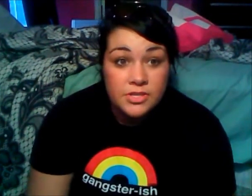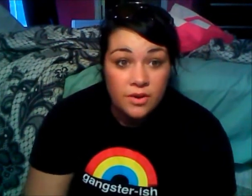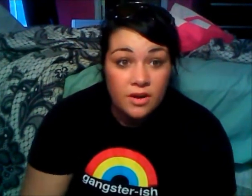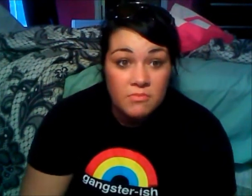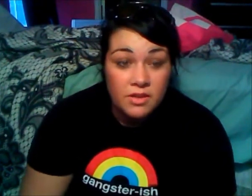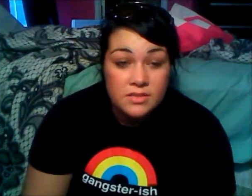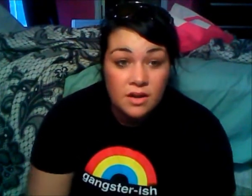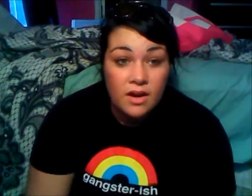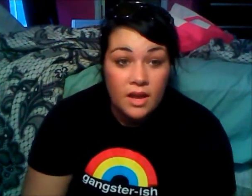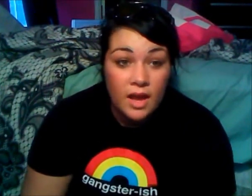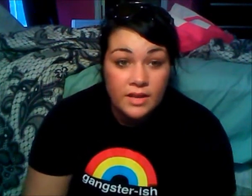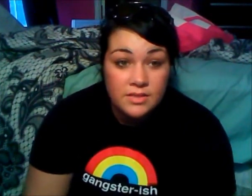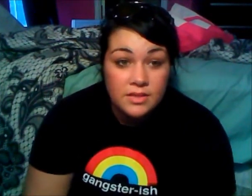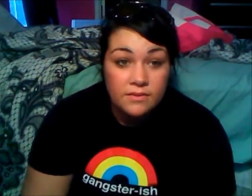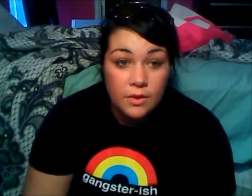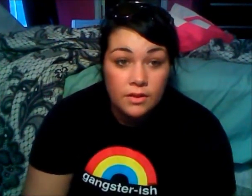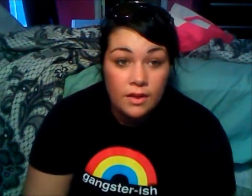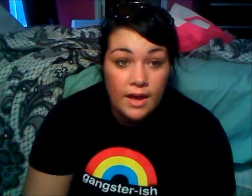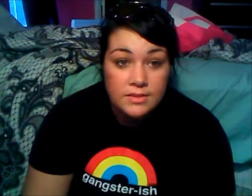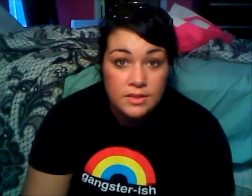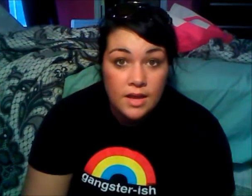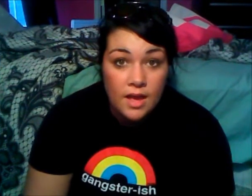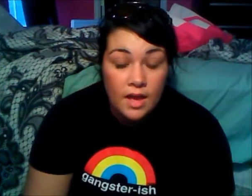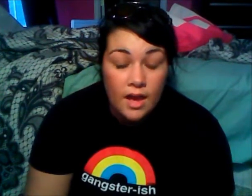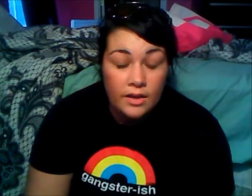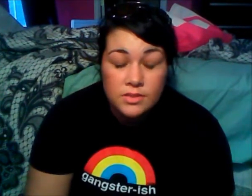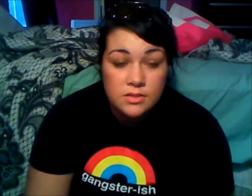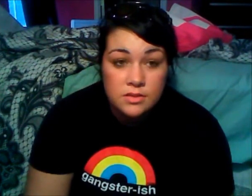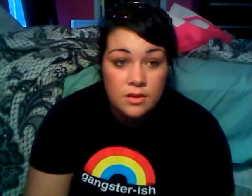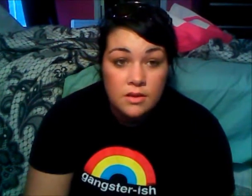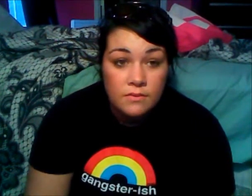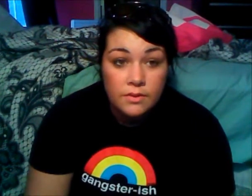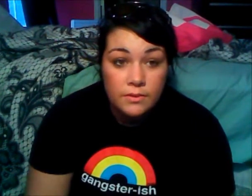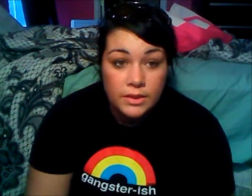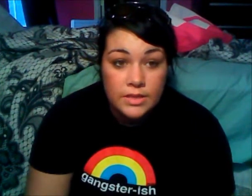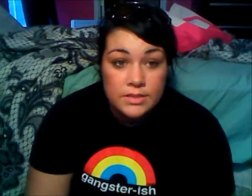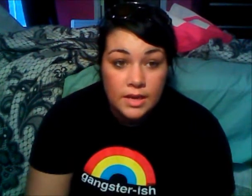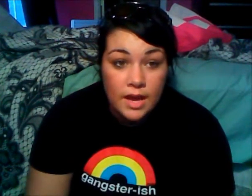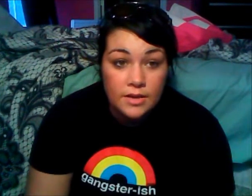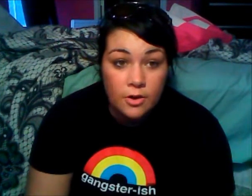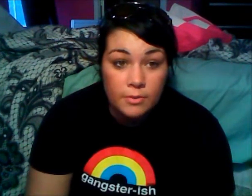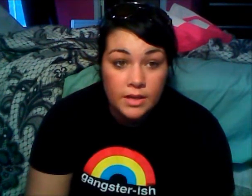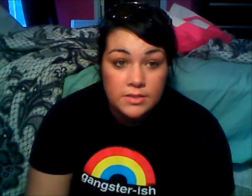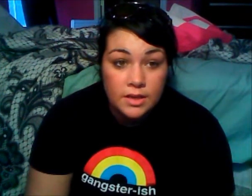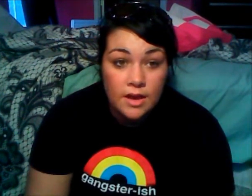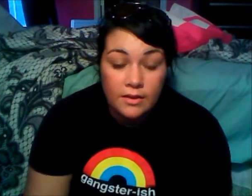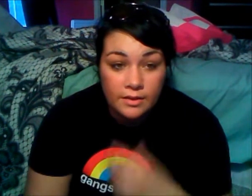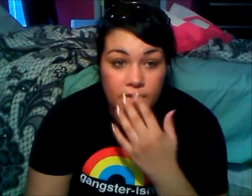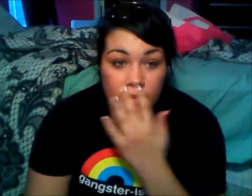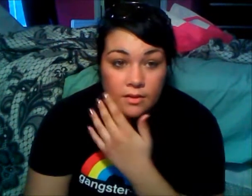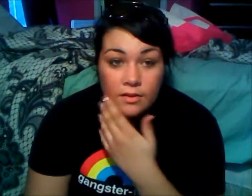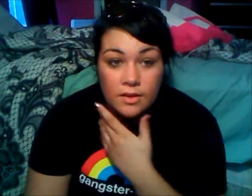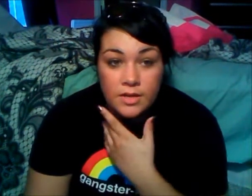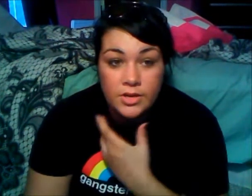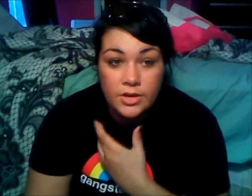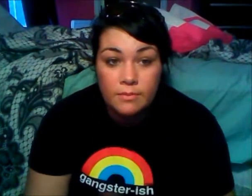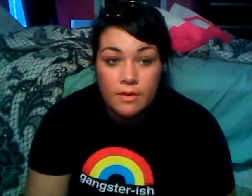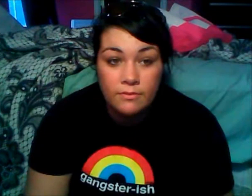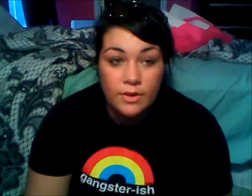short. I'm really sorry. I didn't even go to class today. I just feel really sick. I know I'm getting sick. I, like, can hear it in my voice,